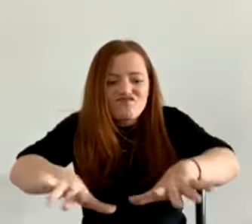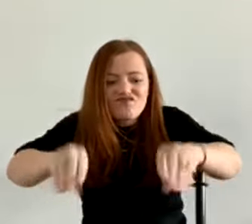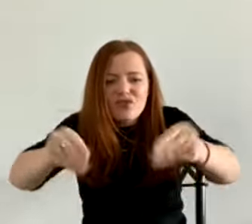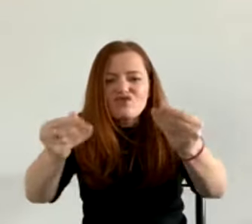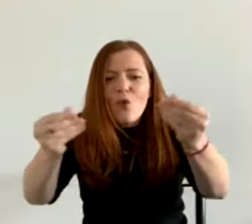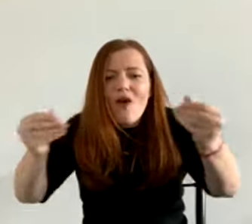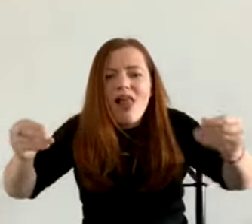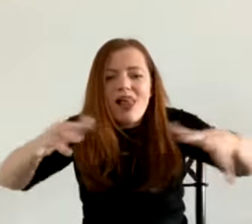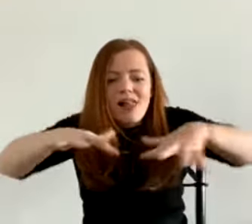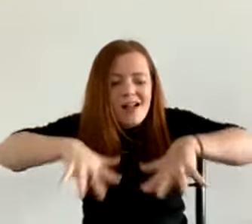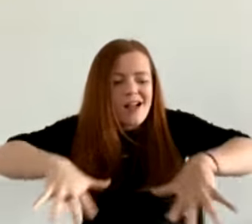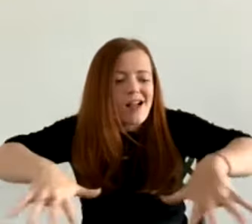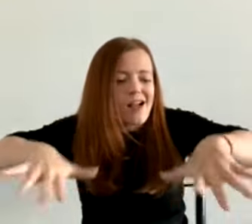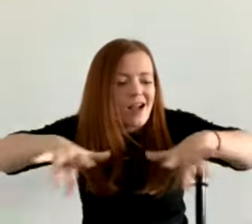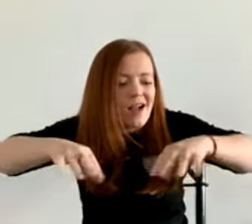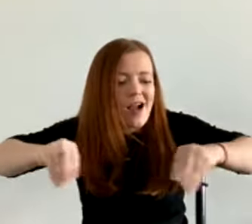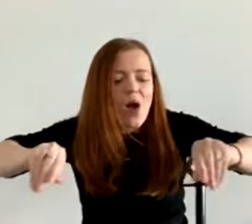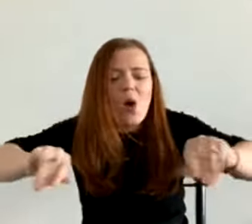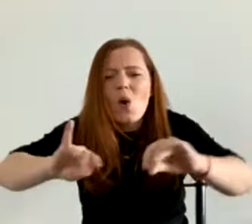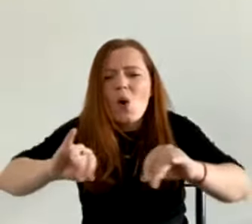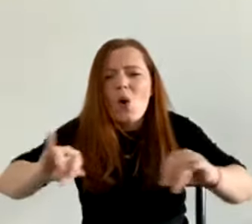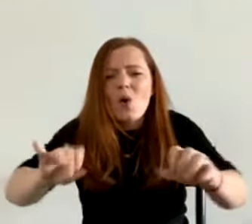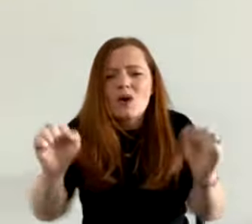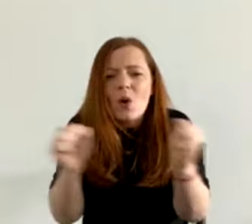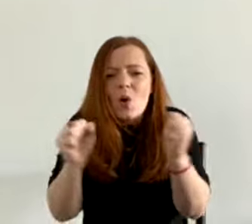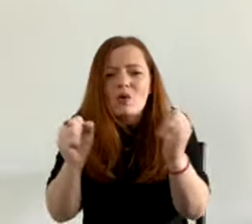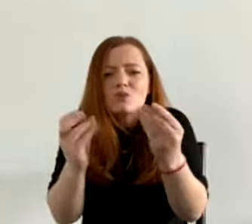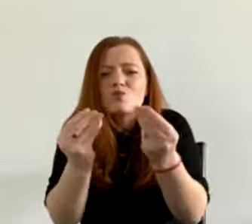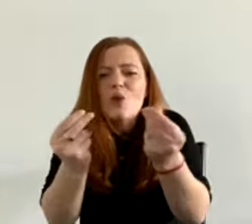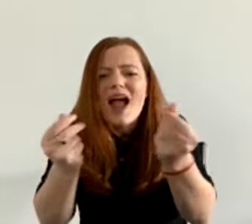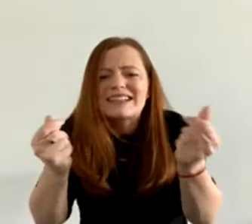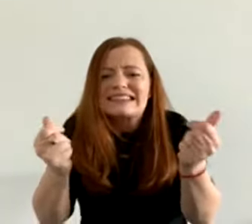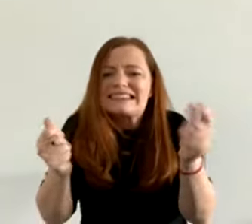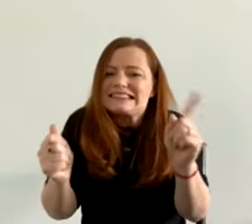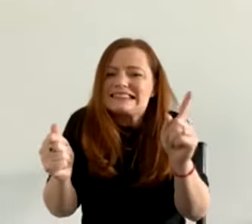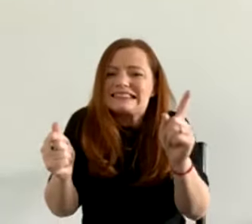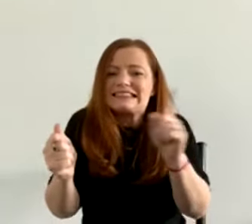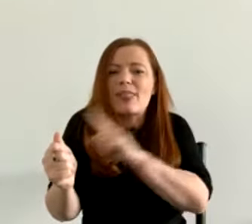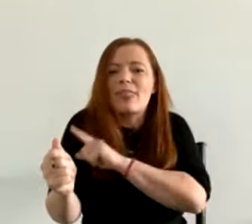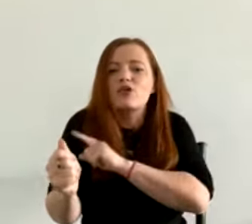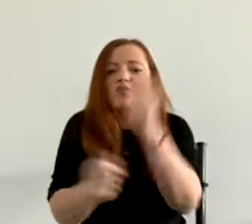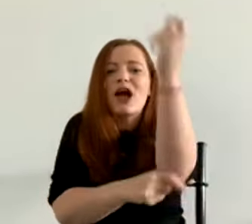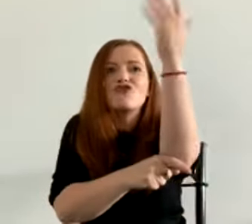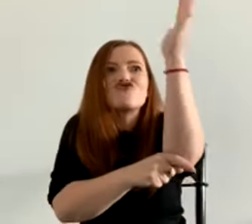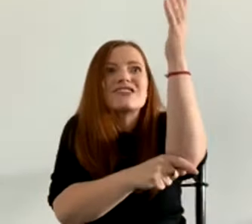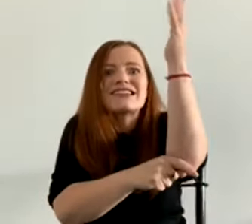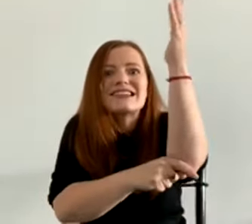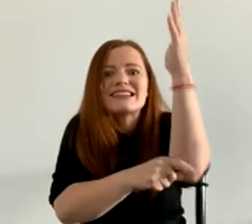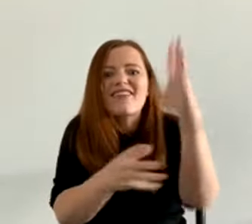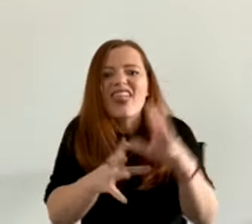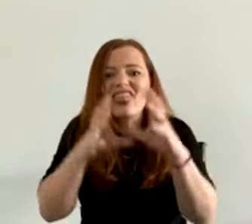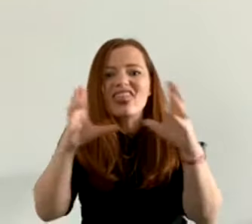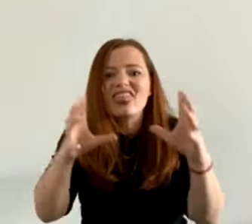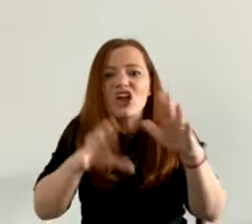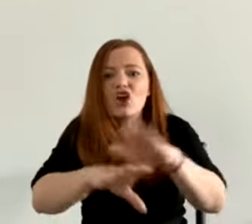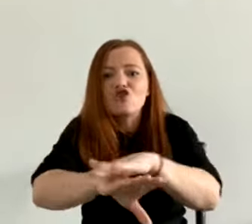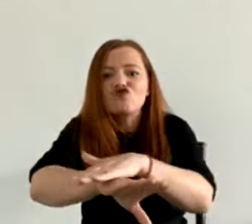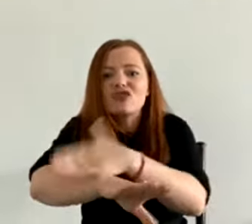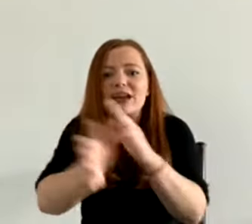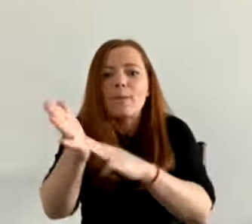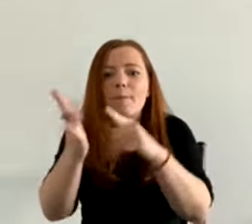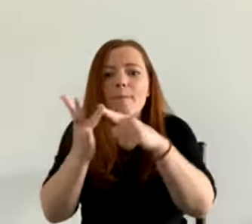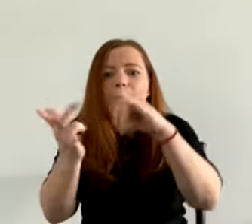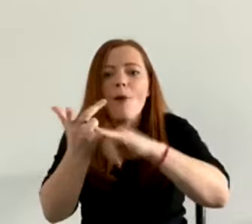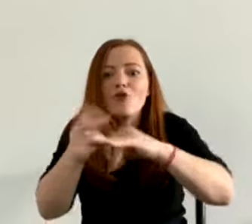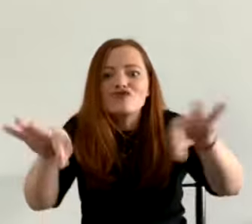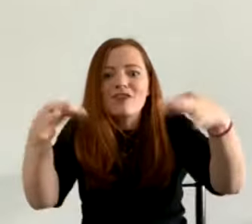roots. The mud is cold and wet. No wonder the trees wear thick green moss socks. When I'm tucked up in bed,